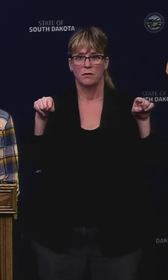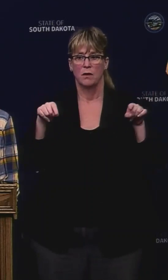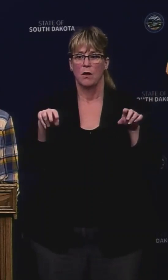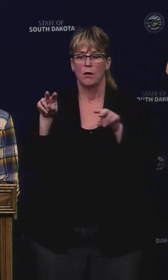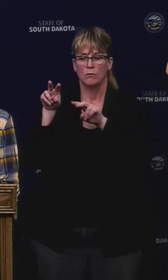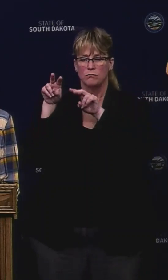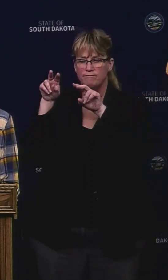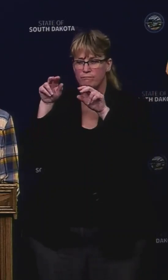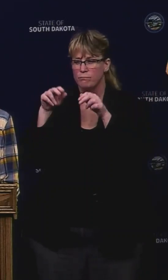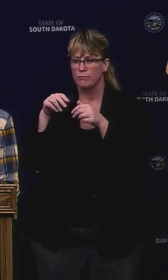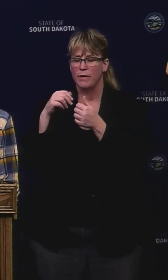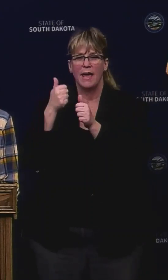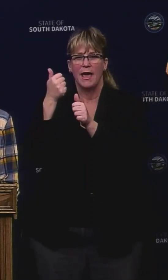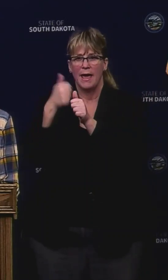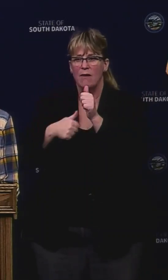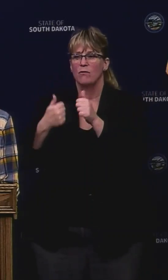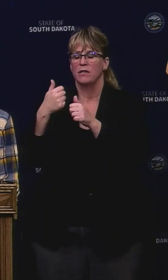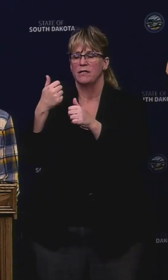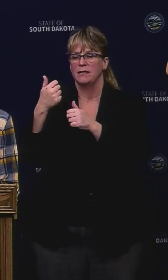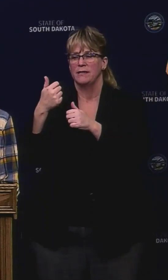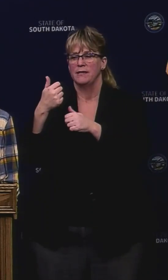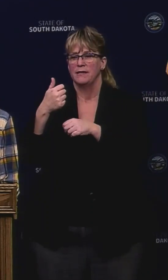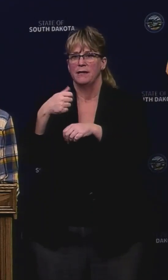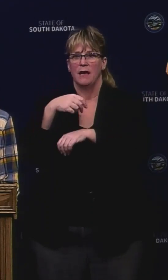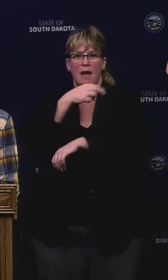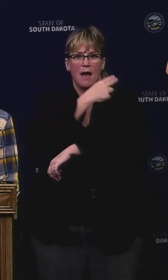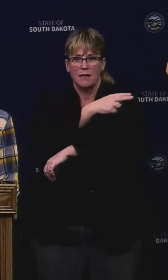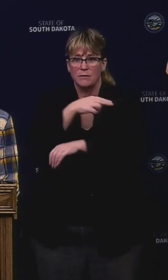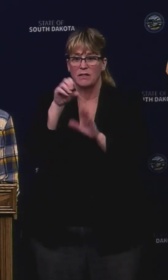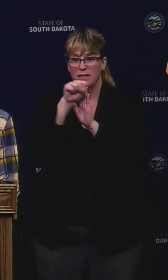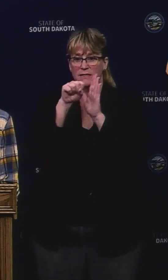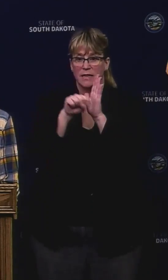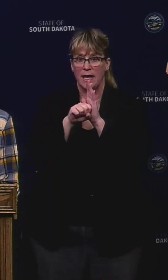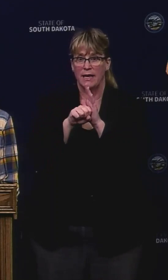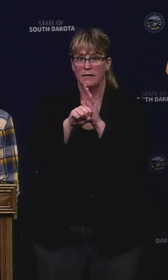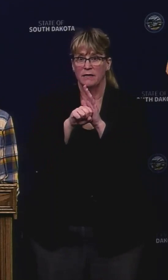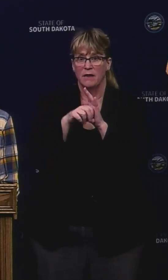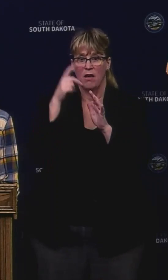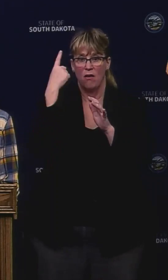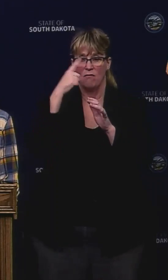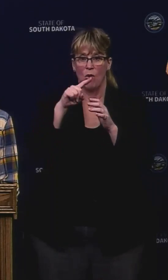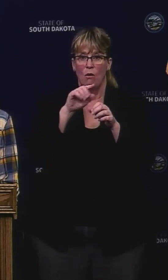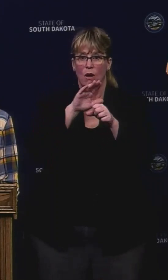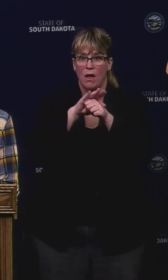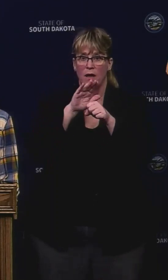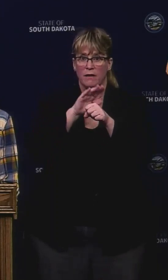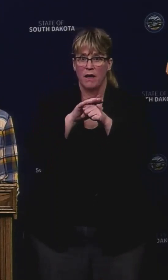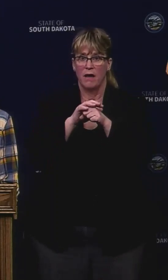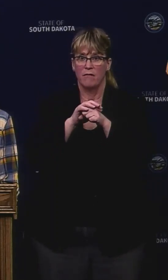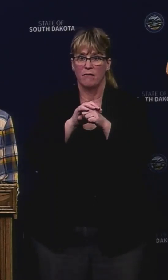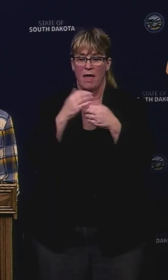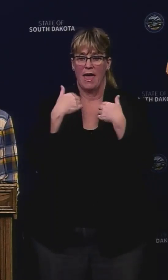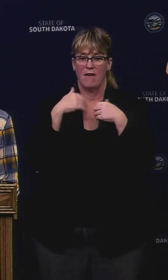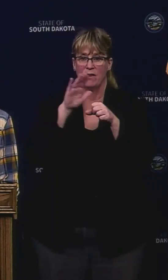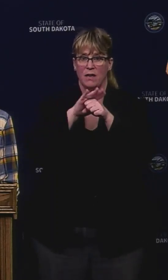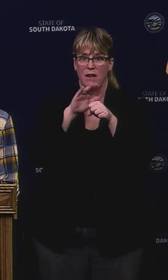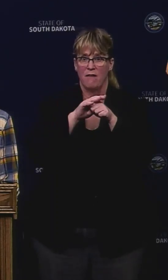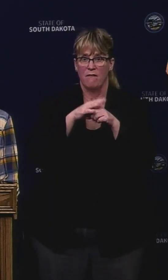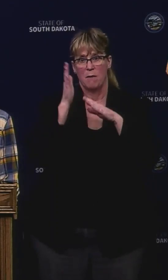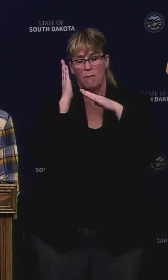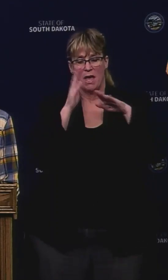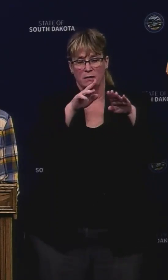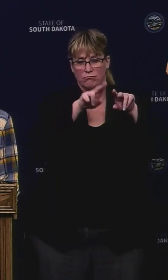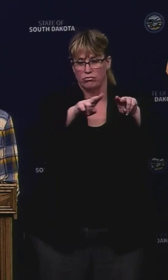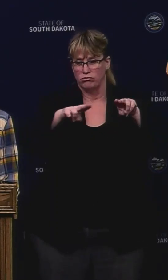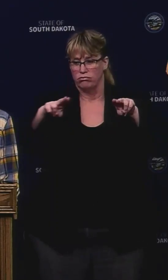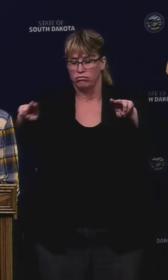Every single healthcare facility in the state was looked at for surge capacity, adding beds underneath their roof and what